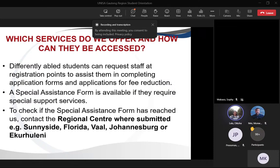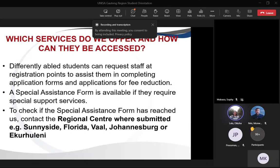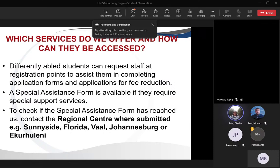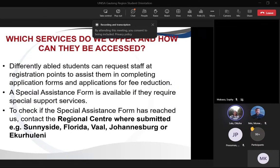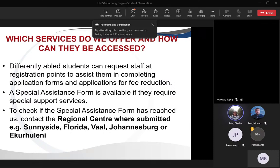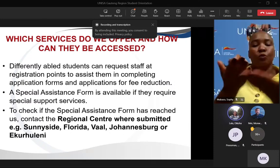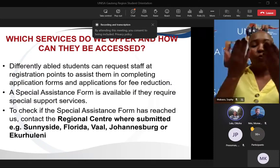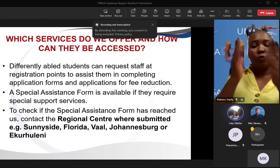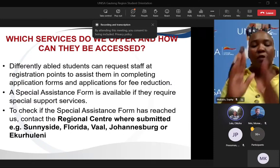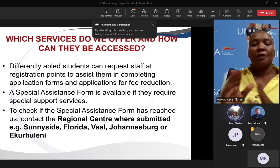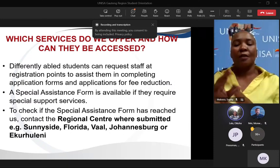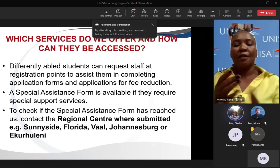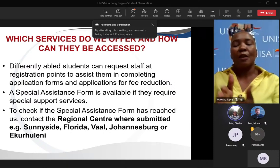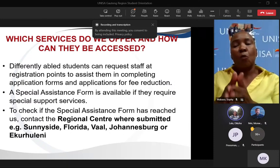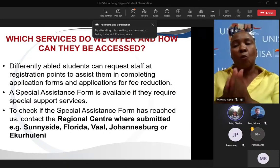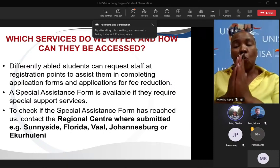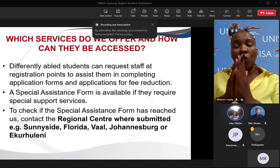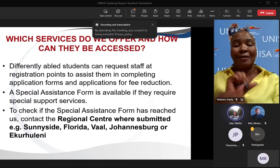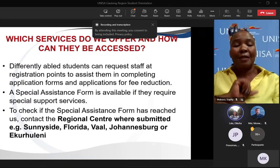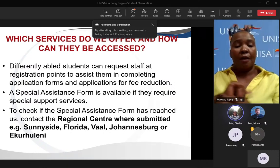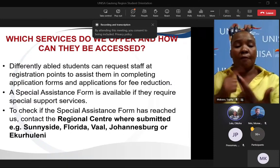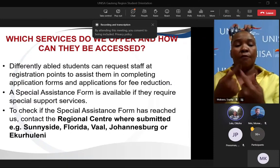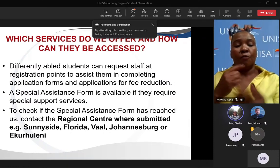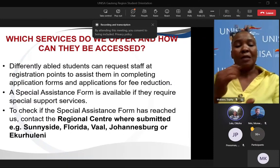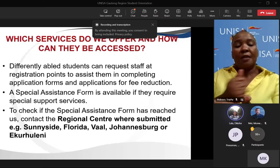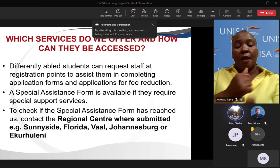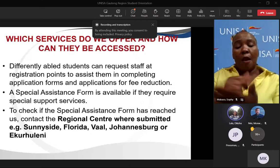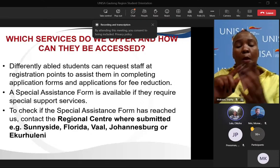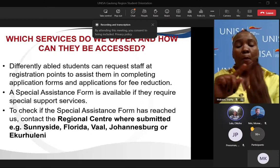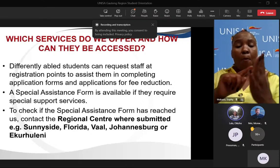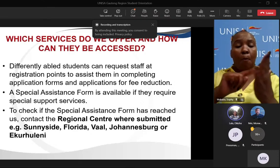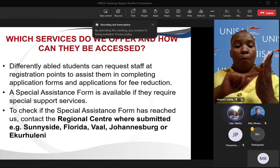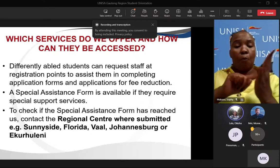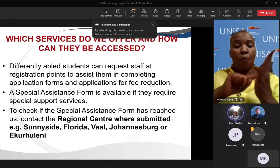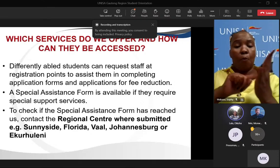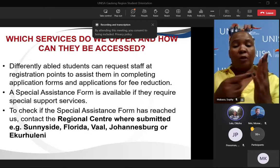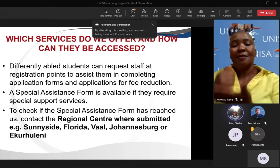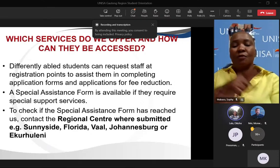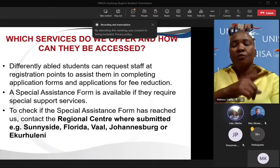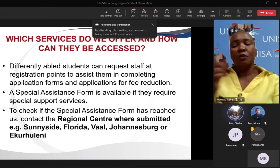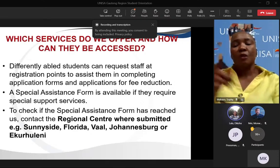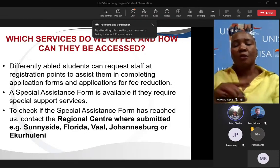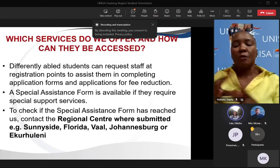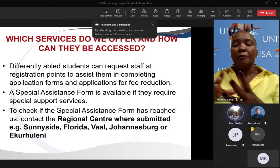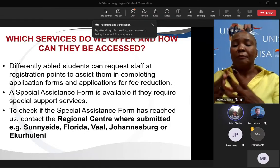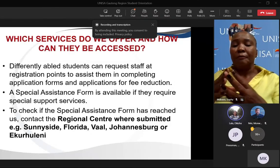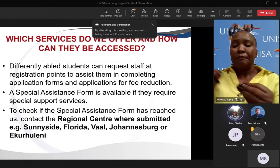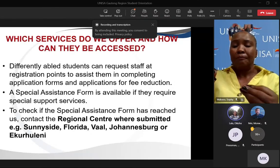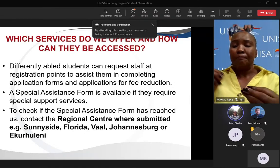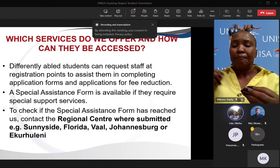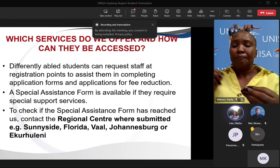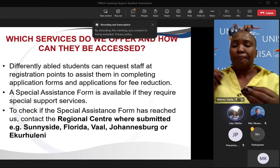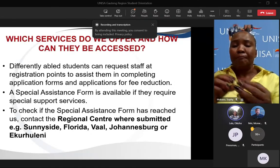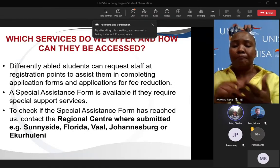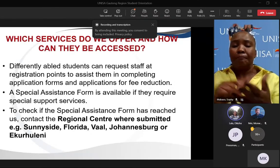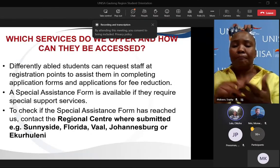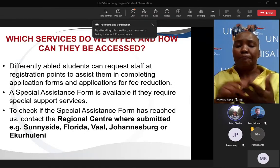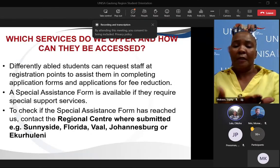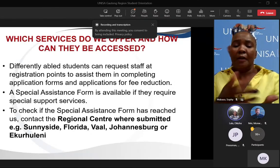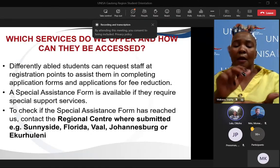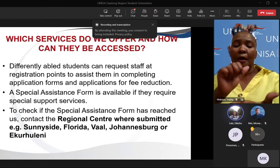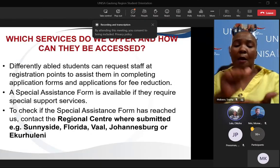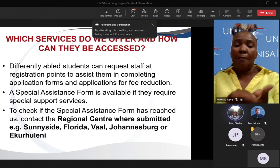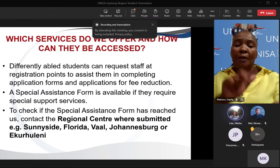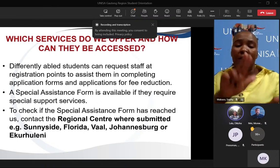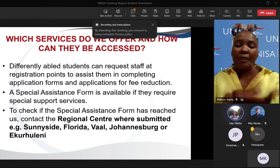at the registration points to assist you with the complete of application forms